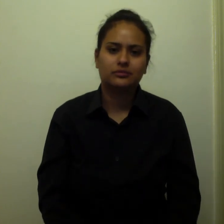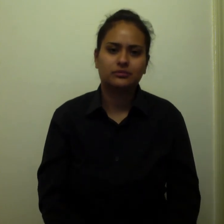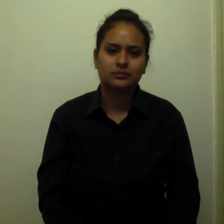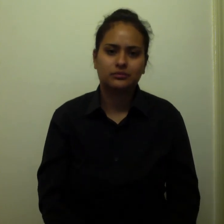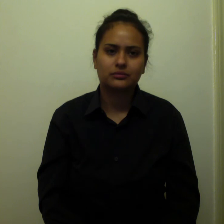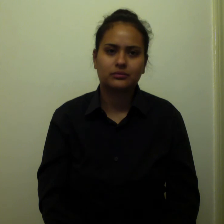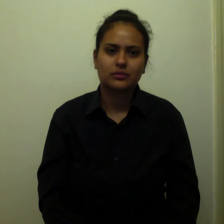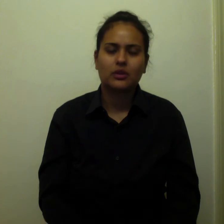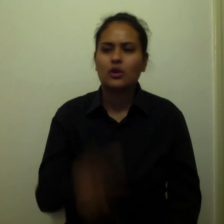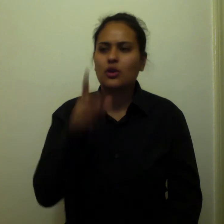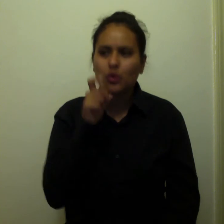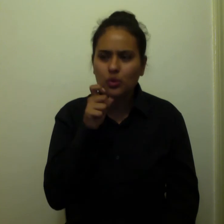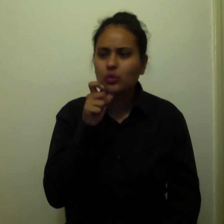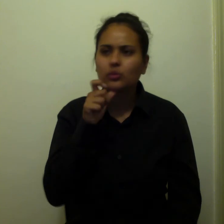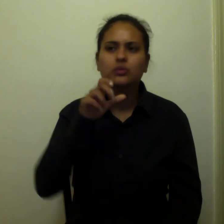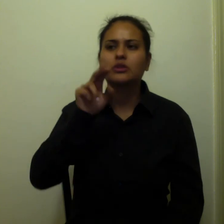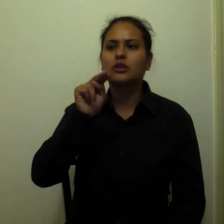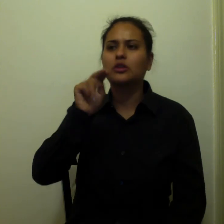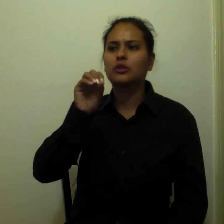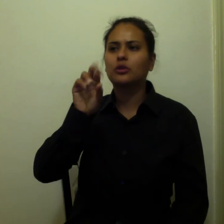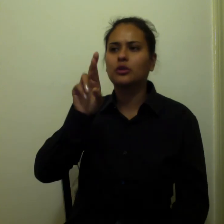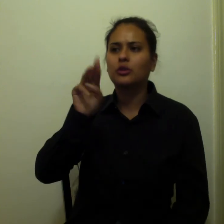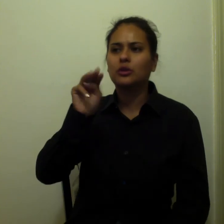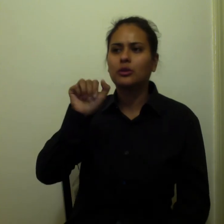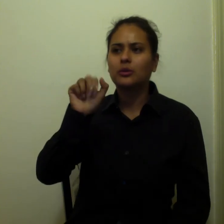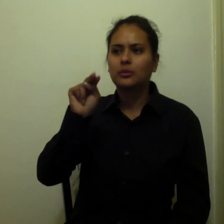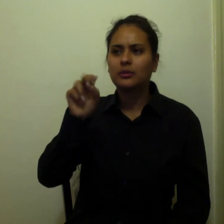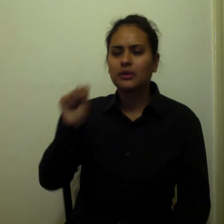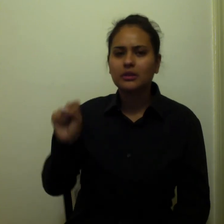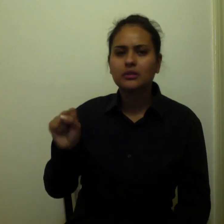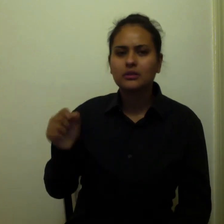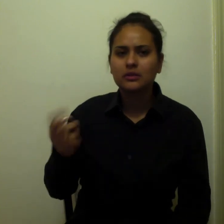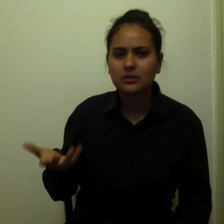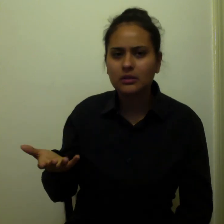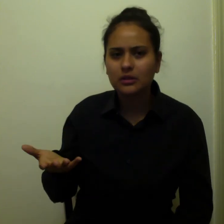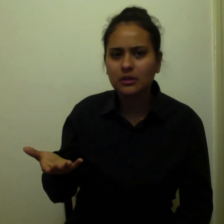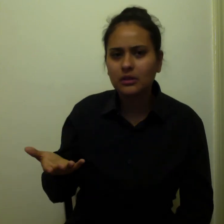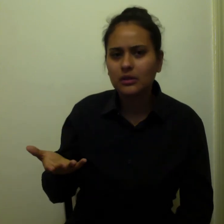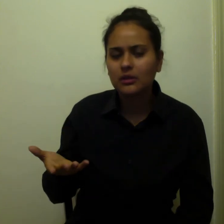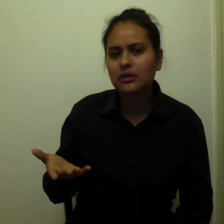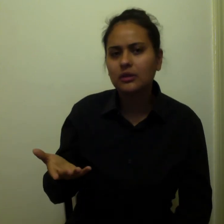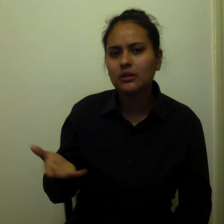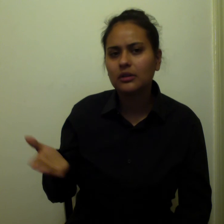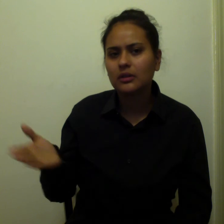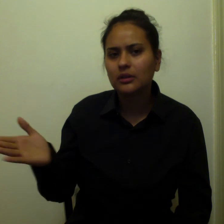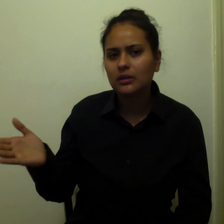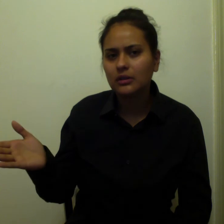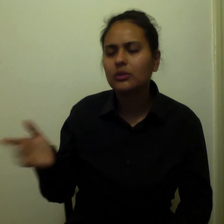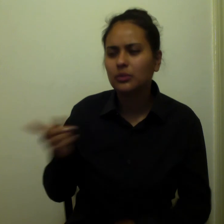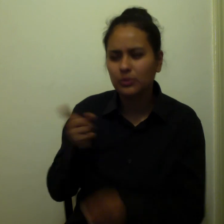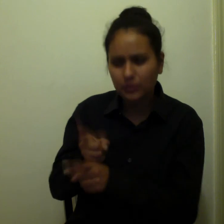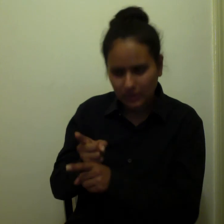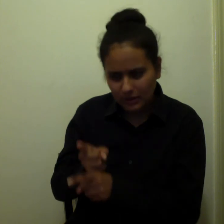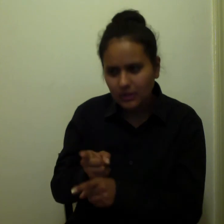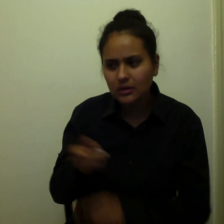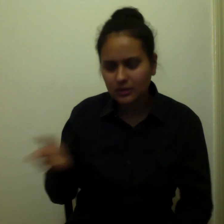Normans? They're not men called Norman or anything, they have another reason. Yeah, okay. They invaded Britain. Right. They came from France.